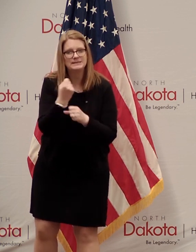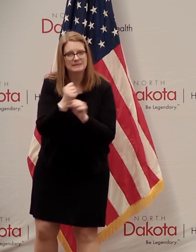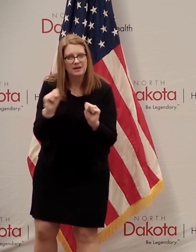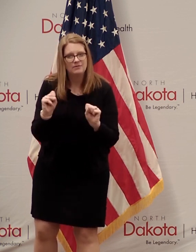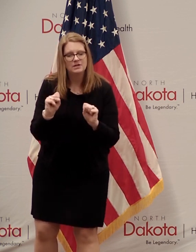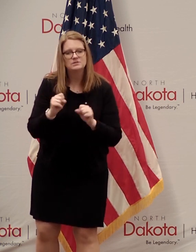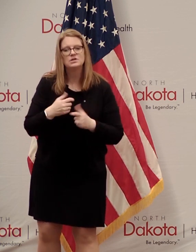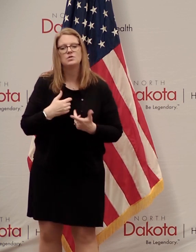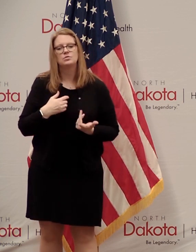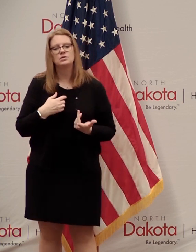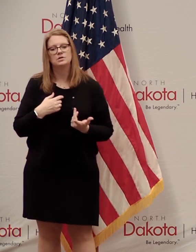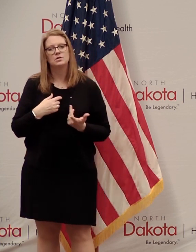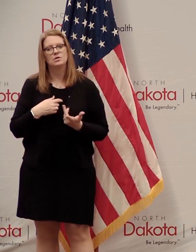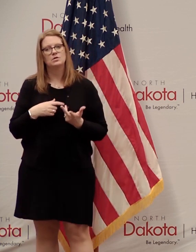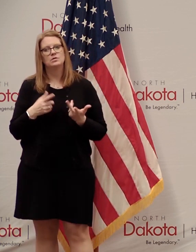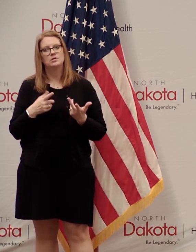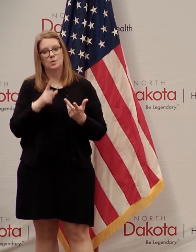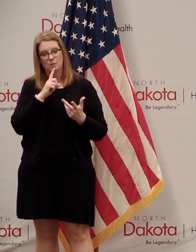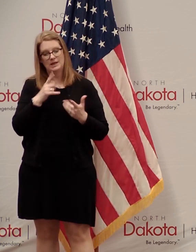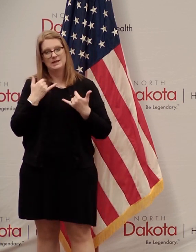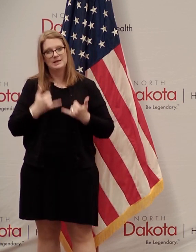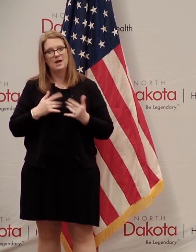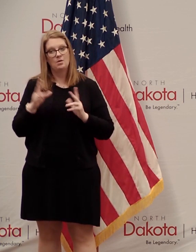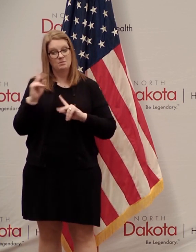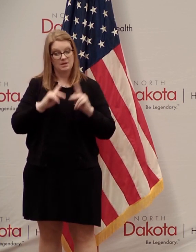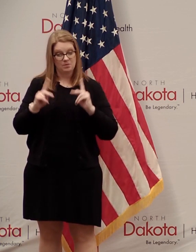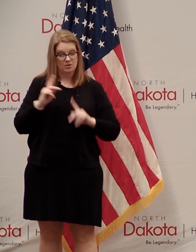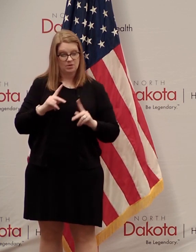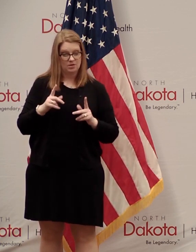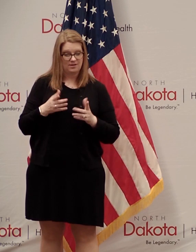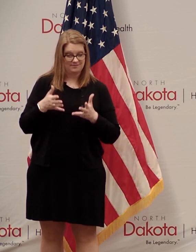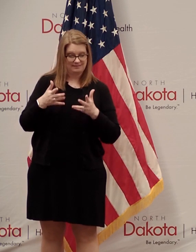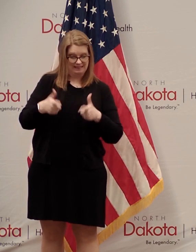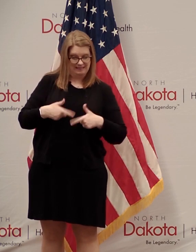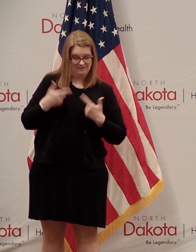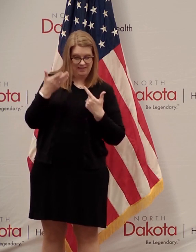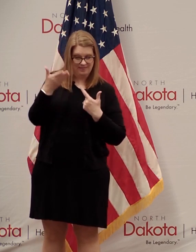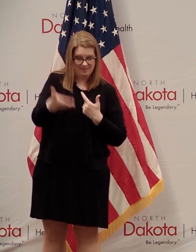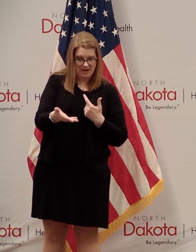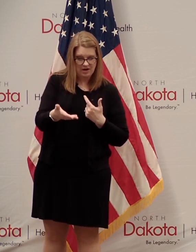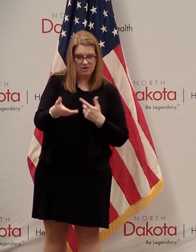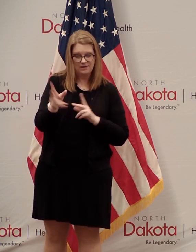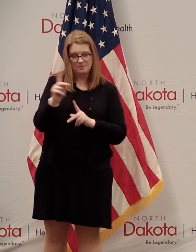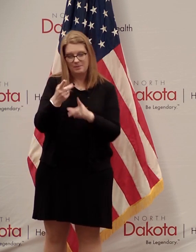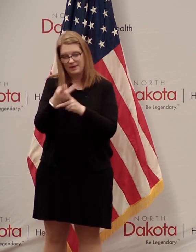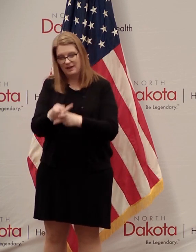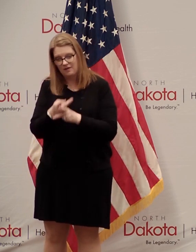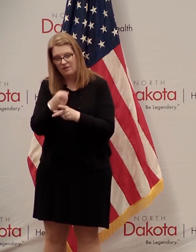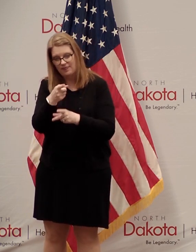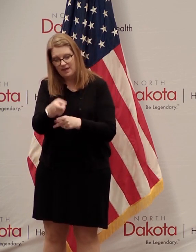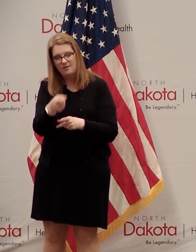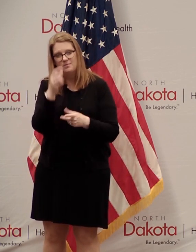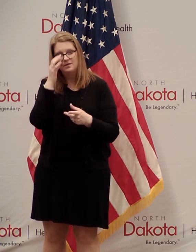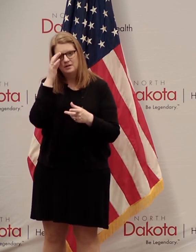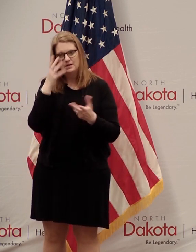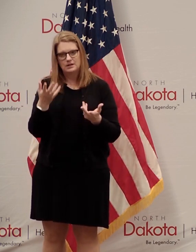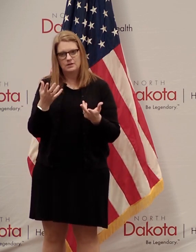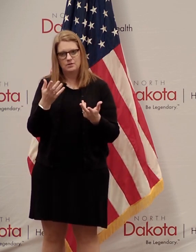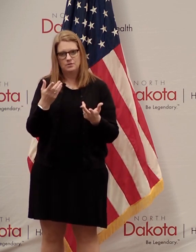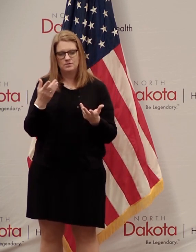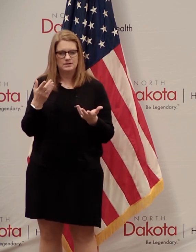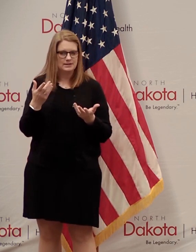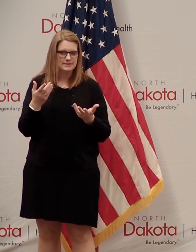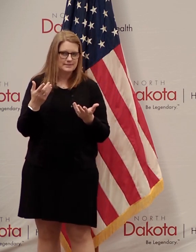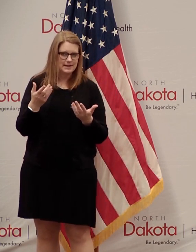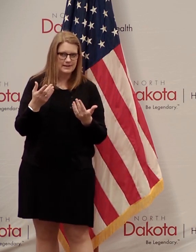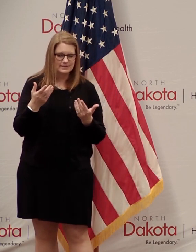asking people to leave where they are right now and the people who they work with and care for them. So while it might sound easy